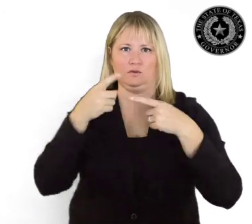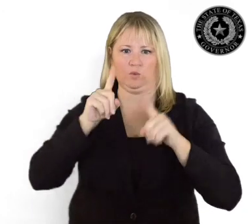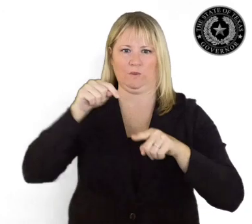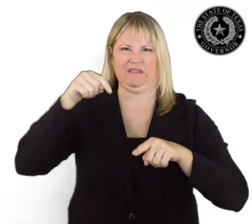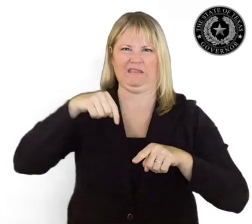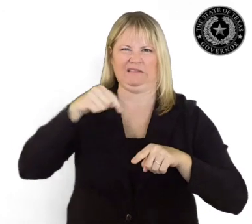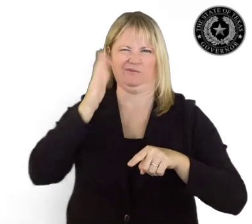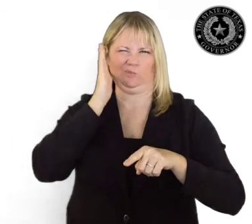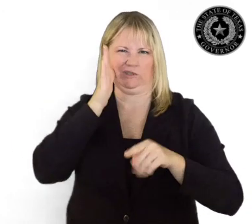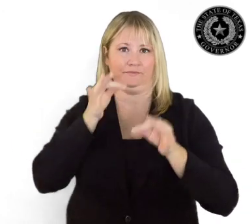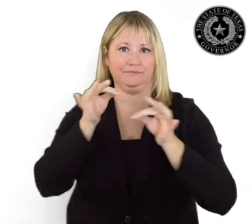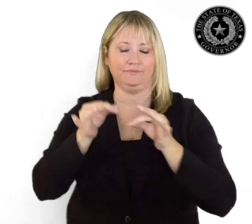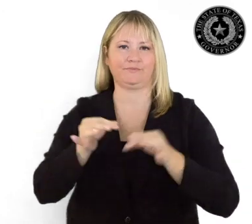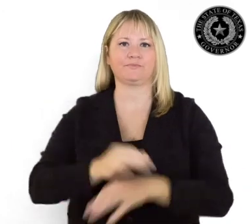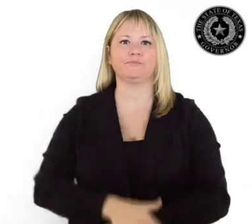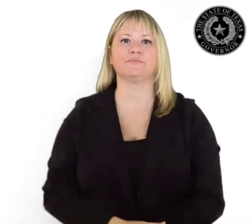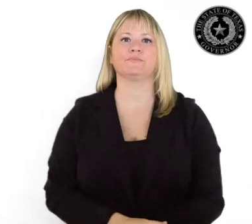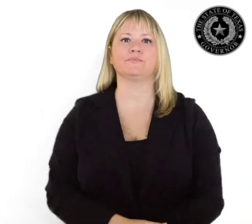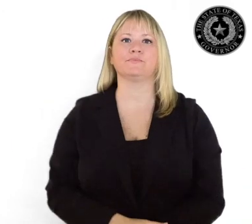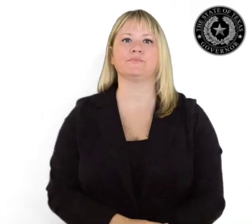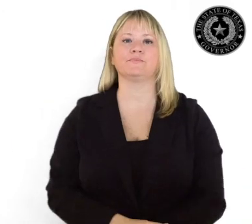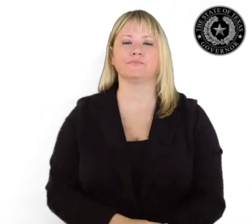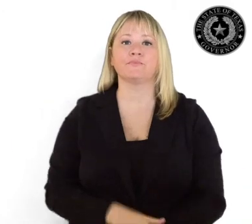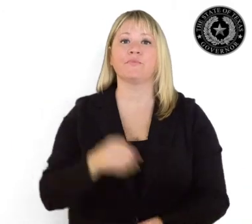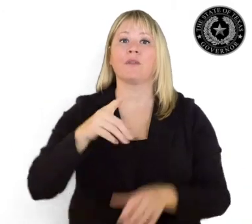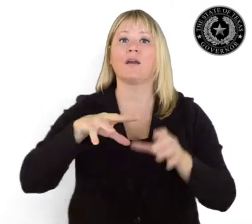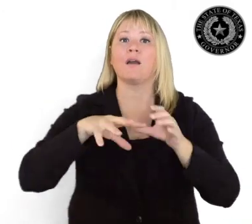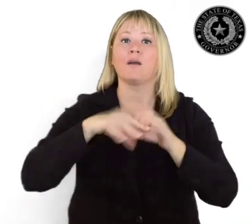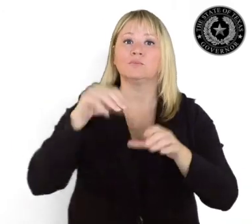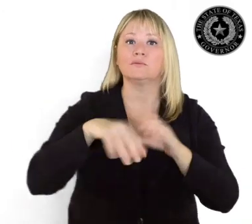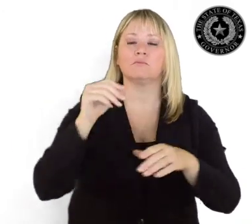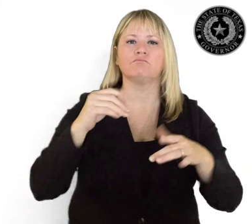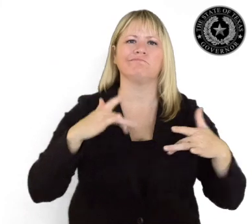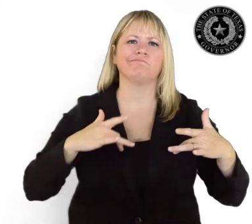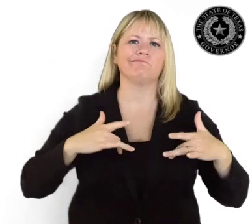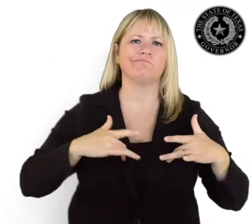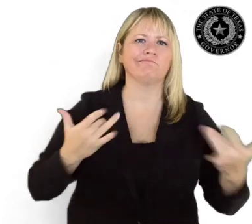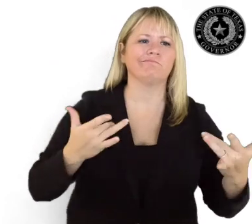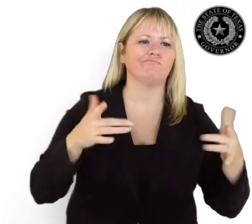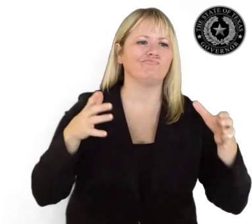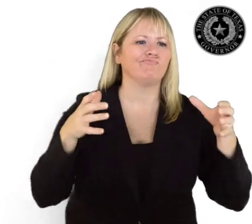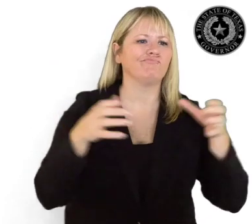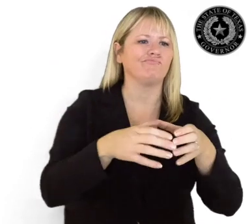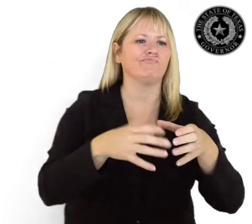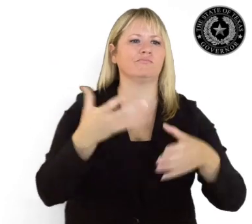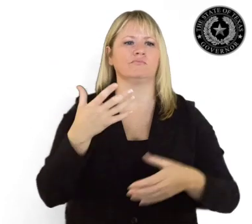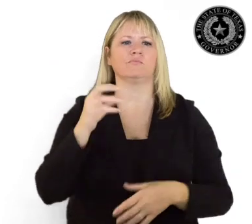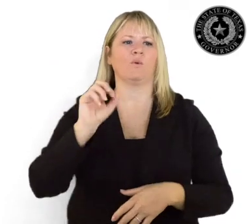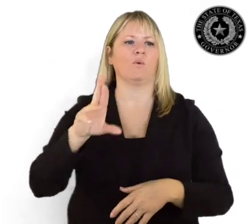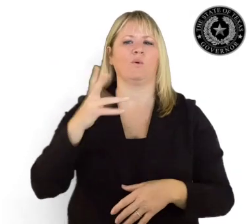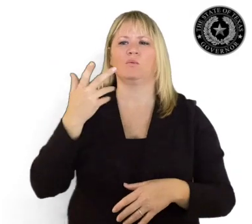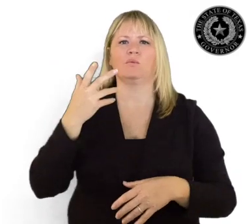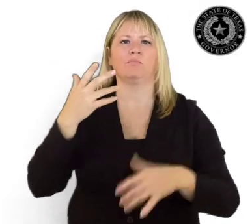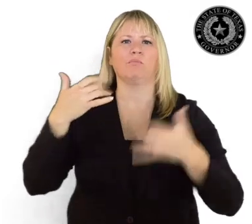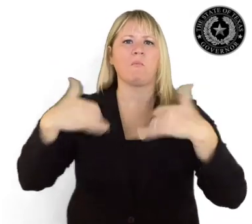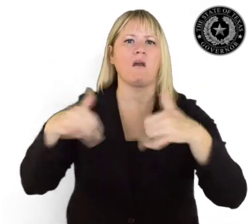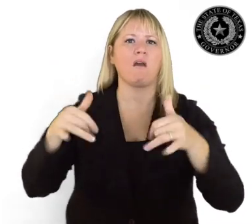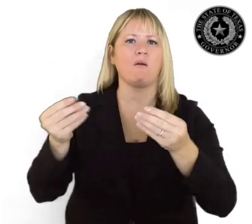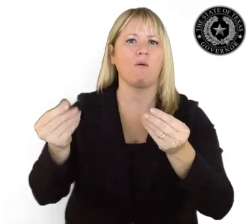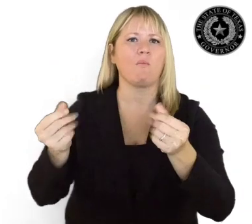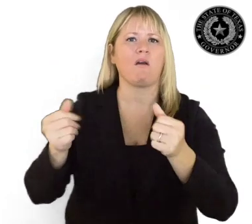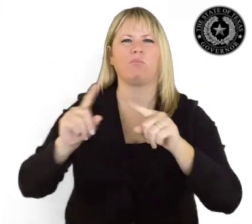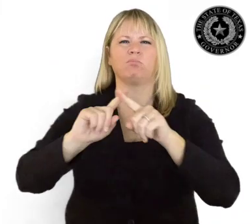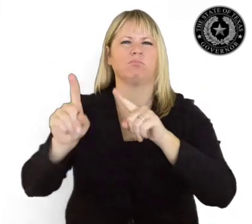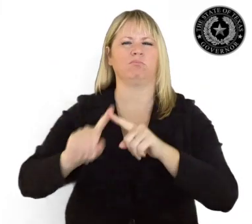number 5, there is no occupancy limit for outdoor areas, events, and establishments, with the exception of the following